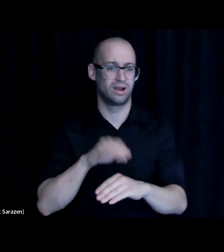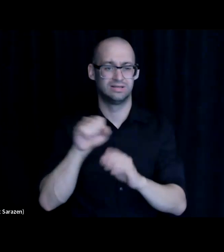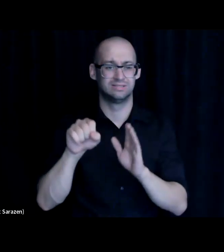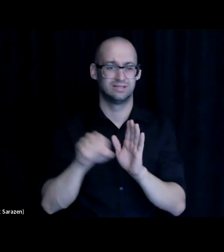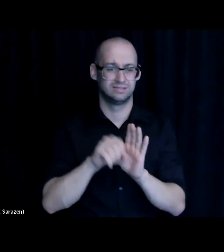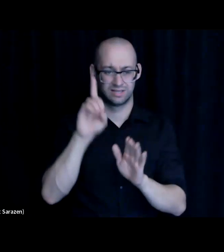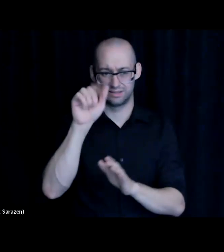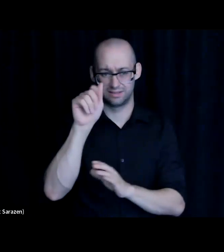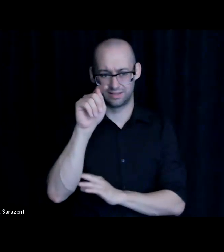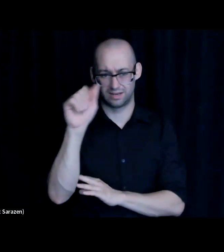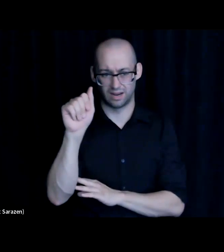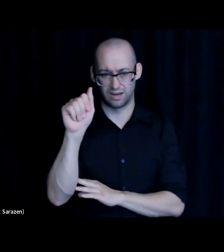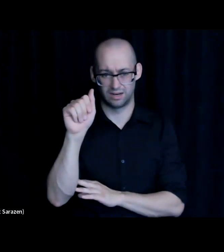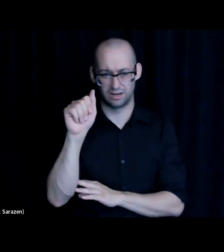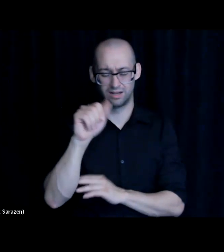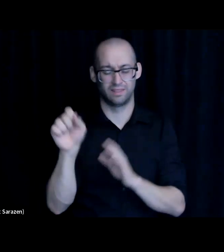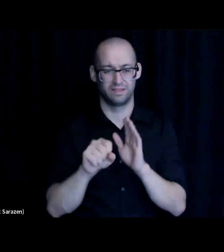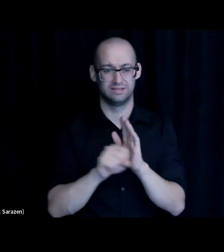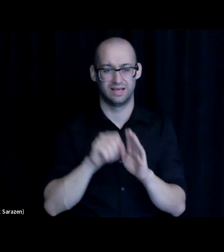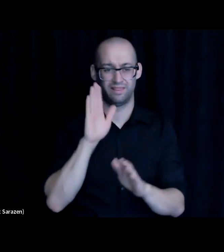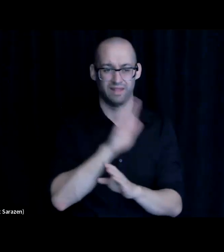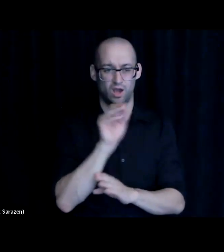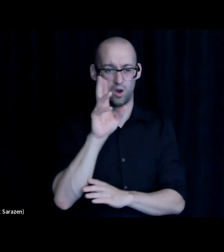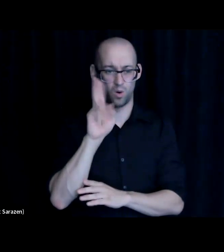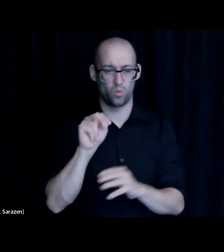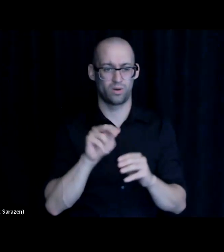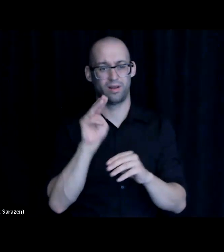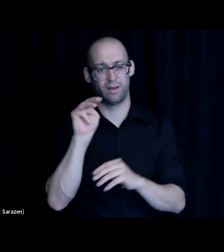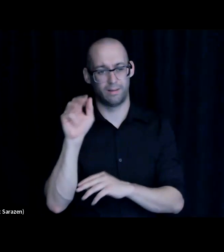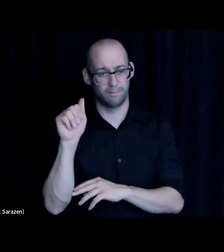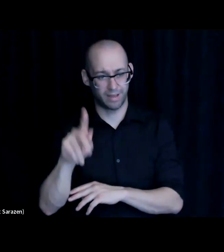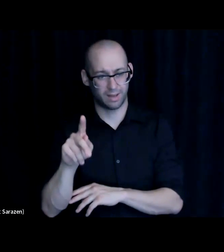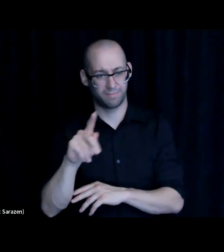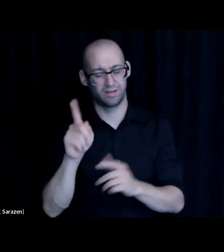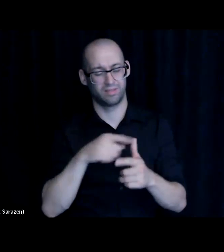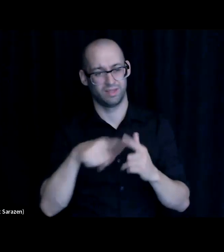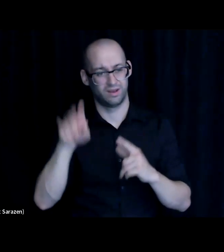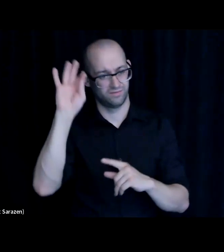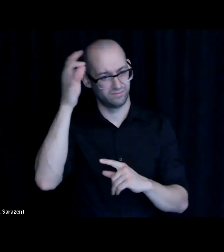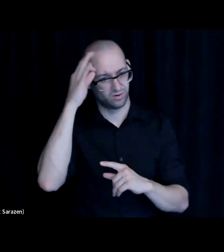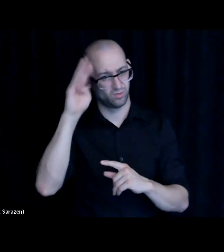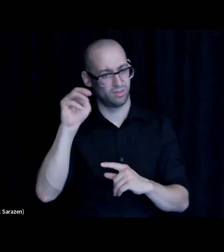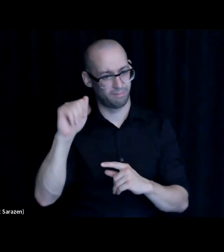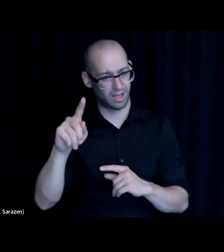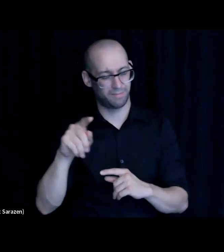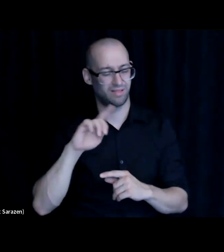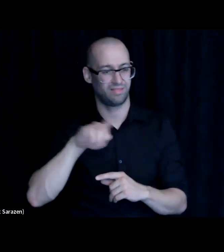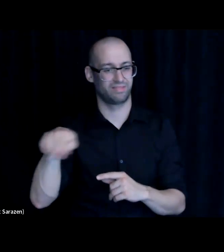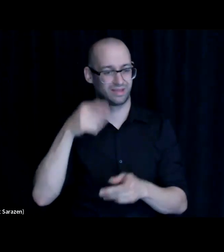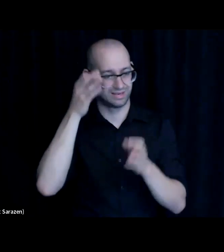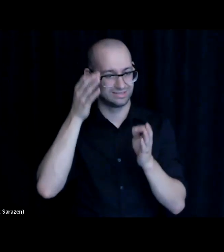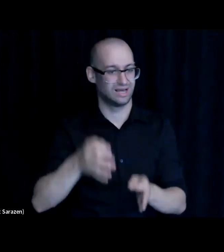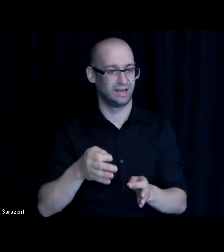data, the state's own map, and then how it informs the federal maps that determine our allocations for funding.